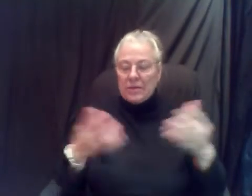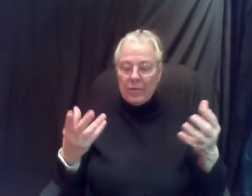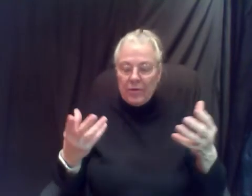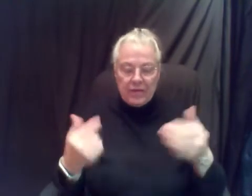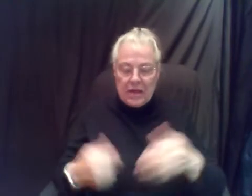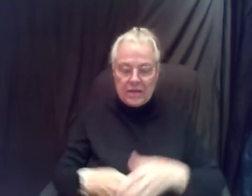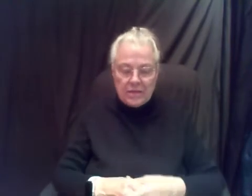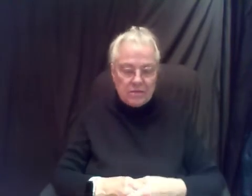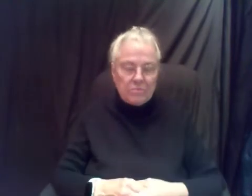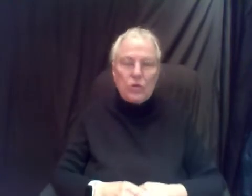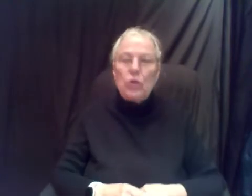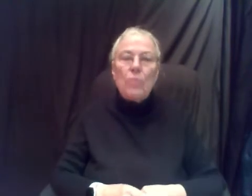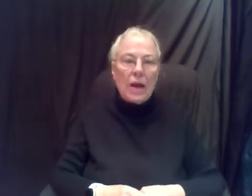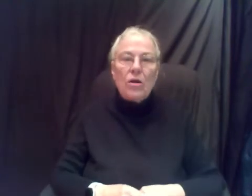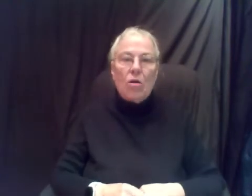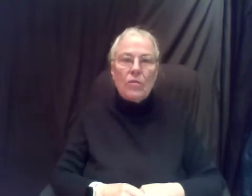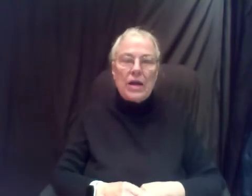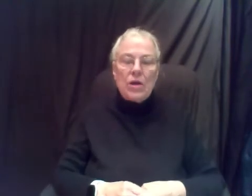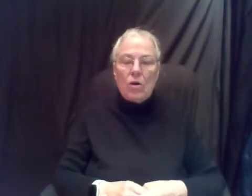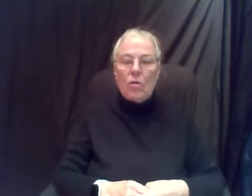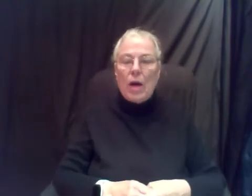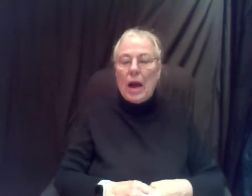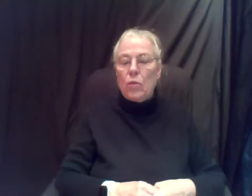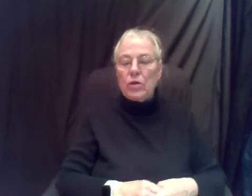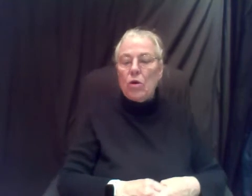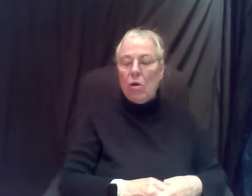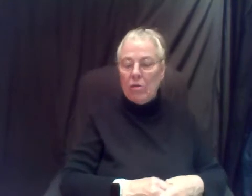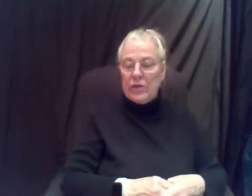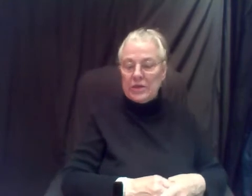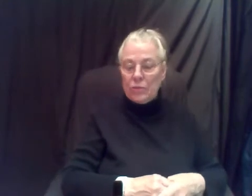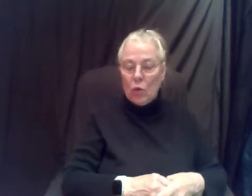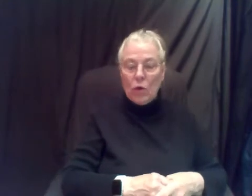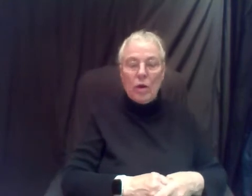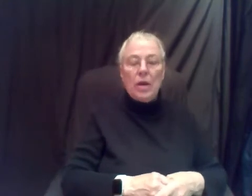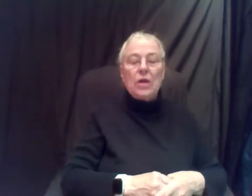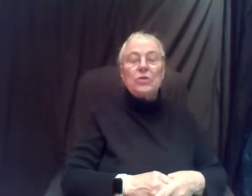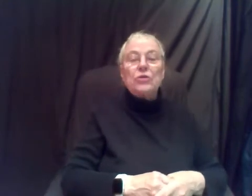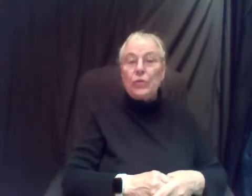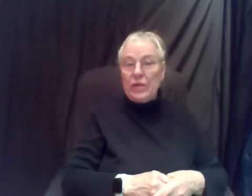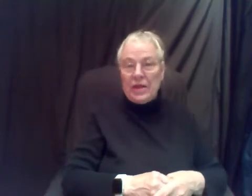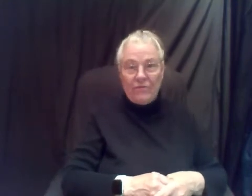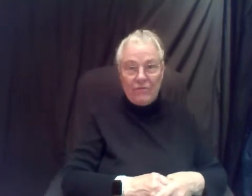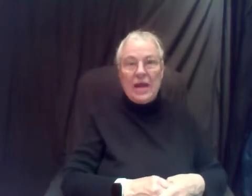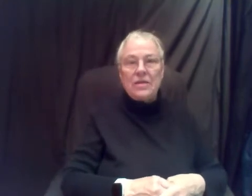of these you might already know. I would call this more to the advanced,